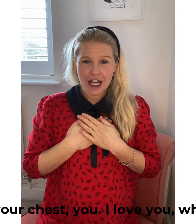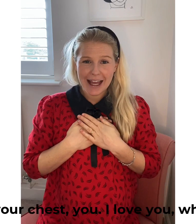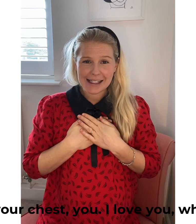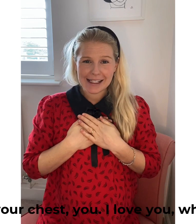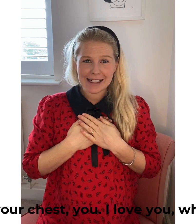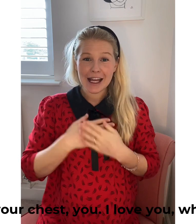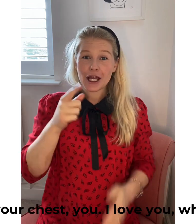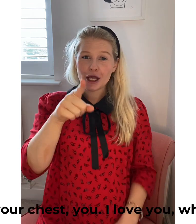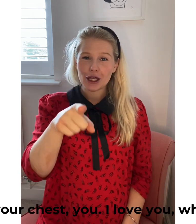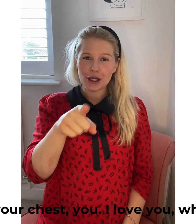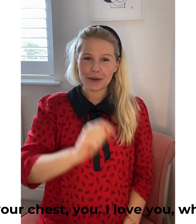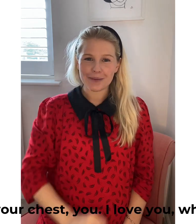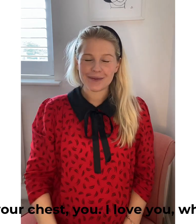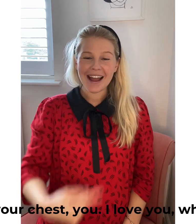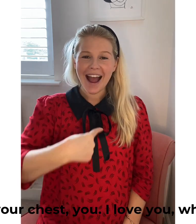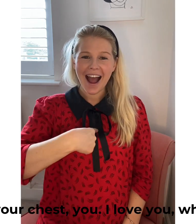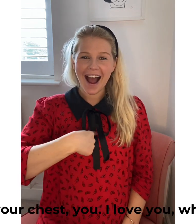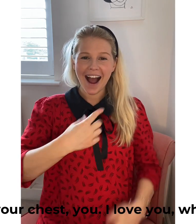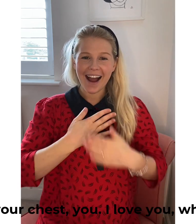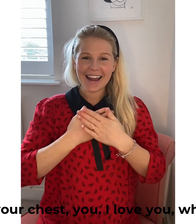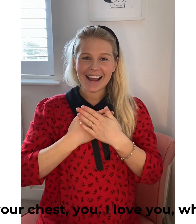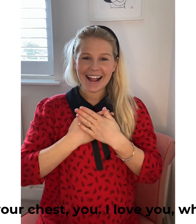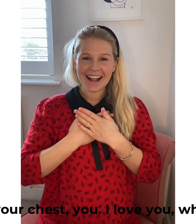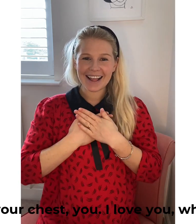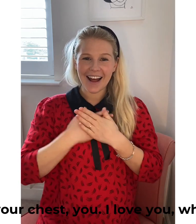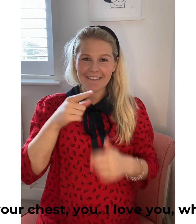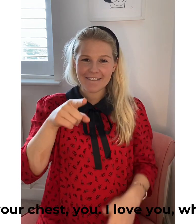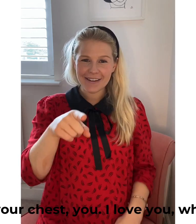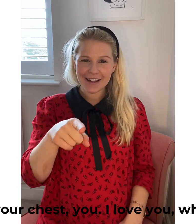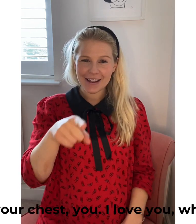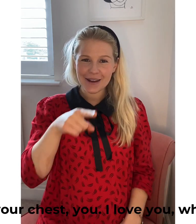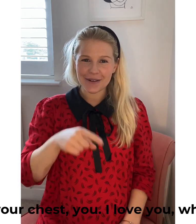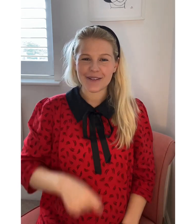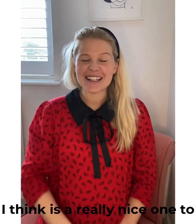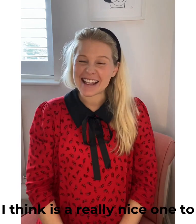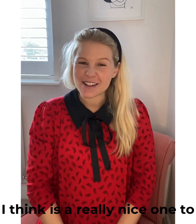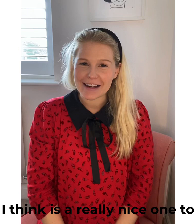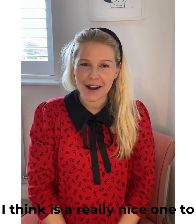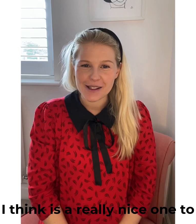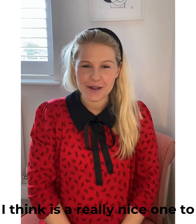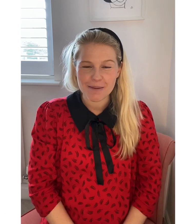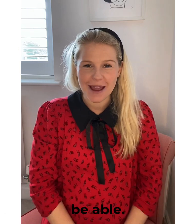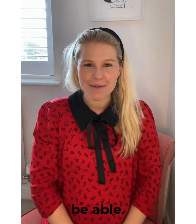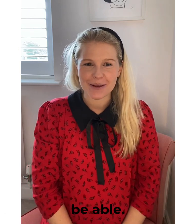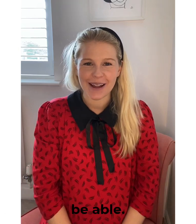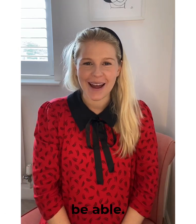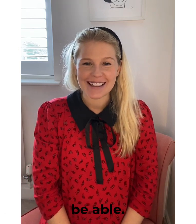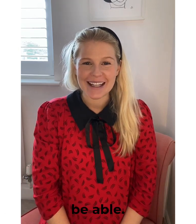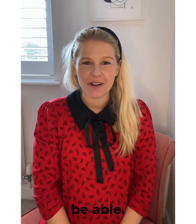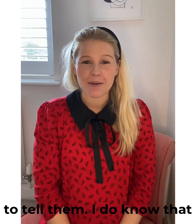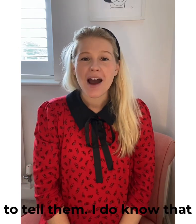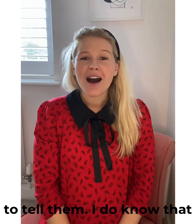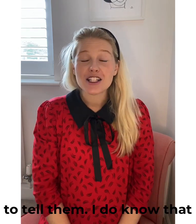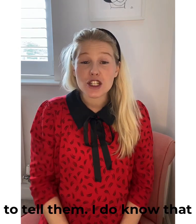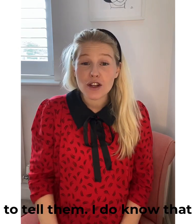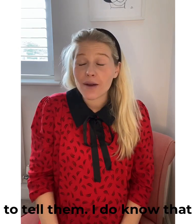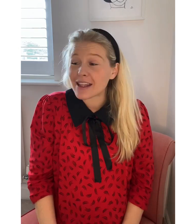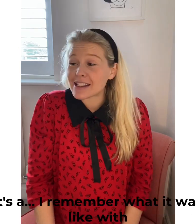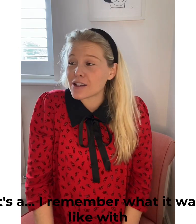chest, you. I love you, which I think is a really nice one to be able to tell them. I do know that it's,